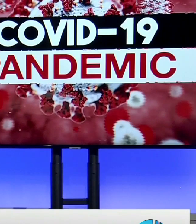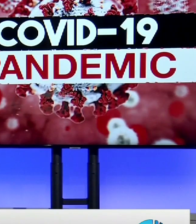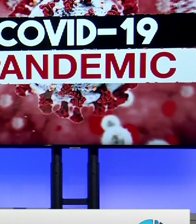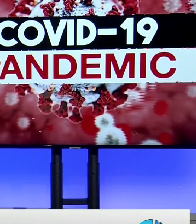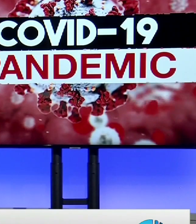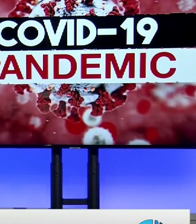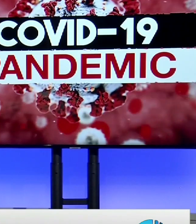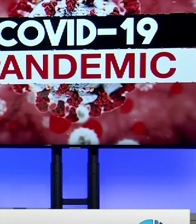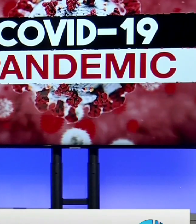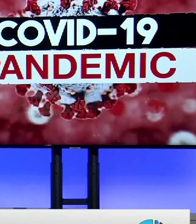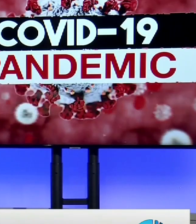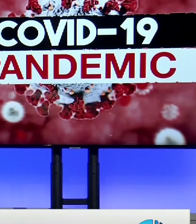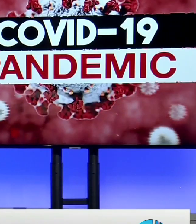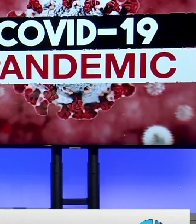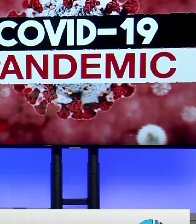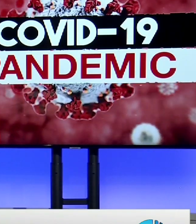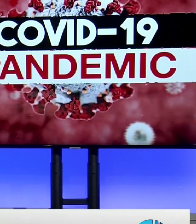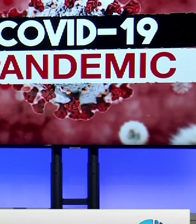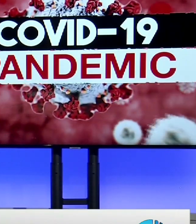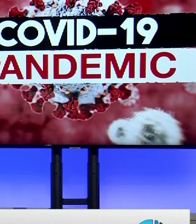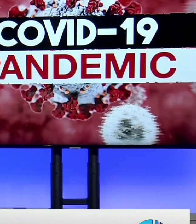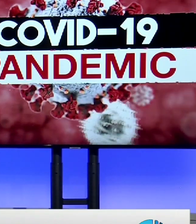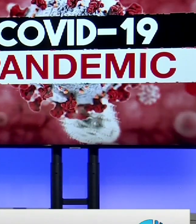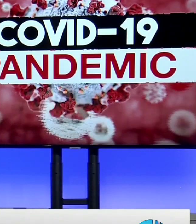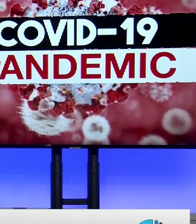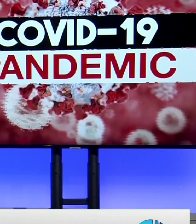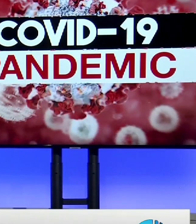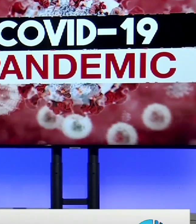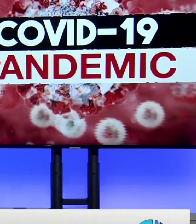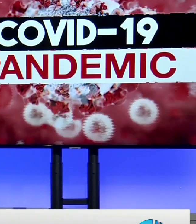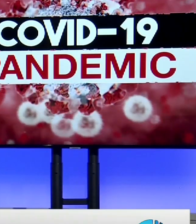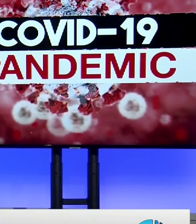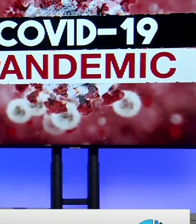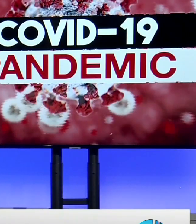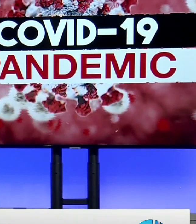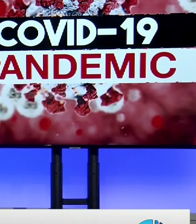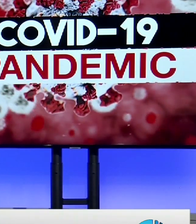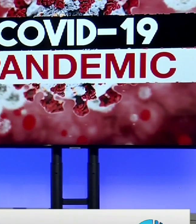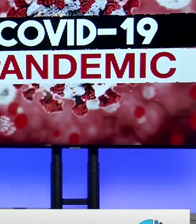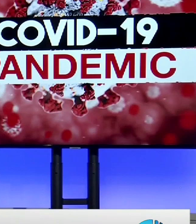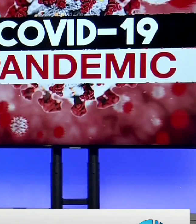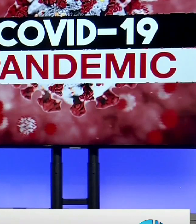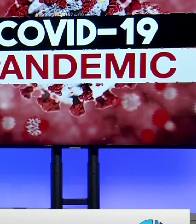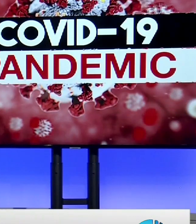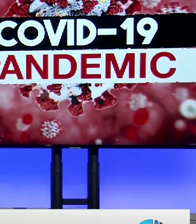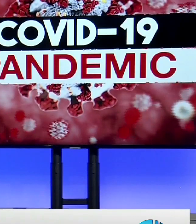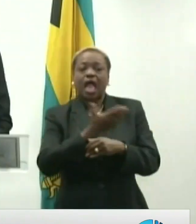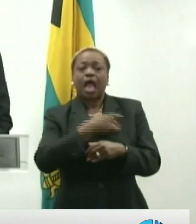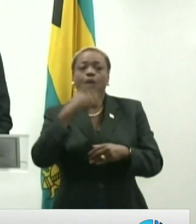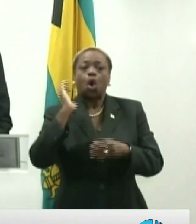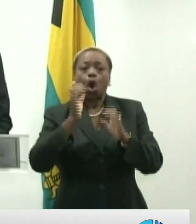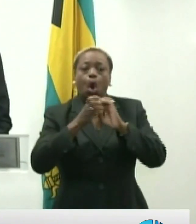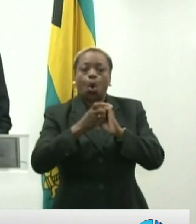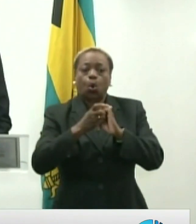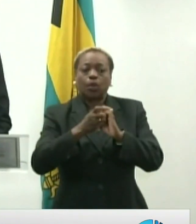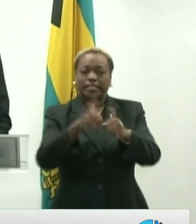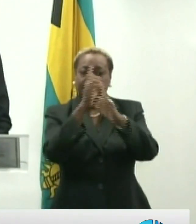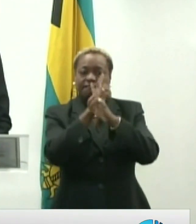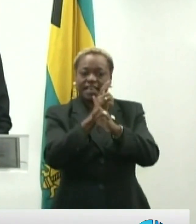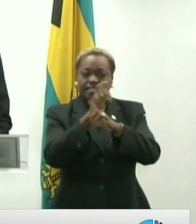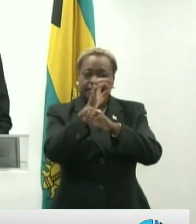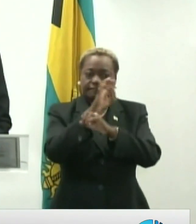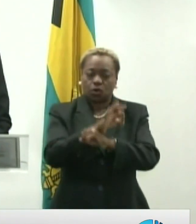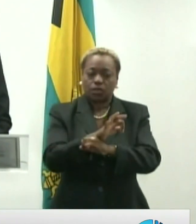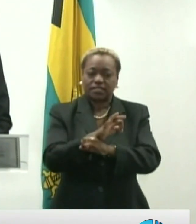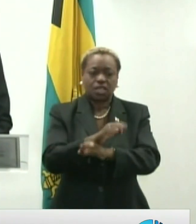importance. He explains the next step in the country's national response plan. Italia Hall has that story. The nation's leader, the